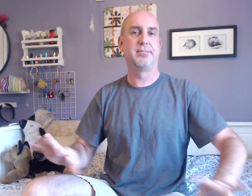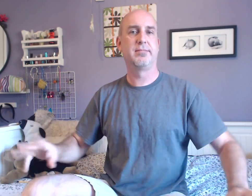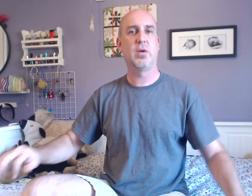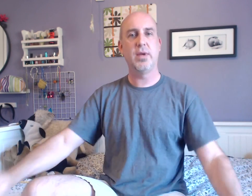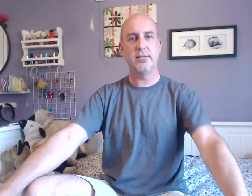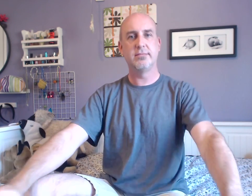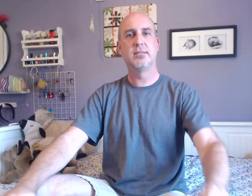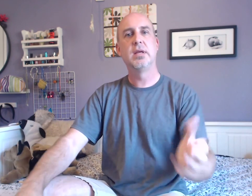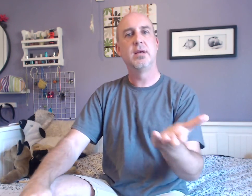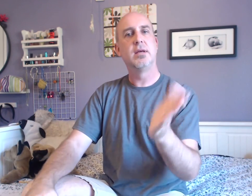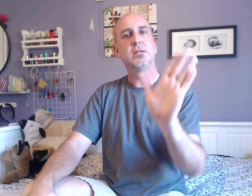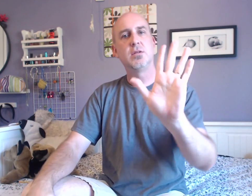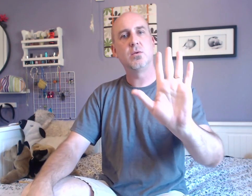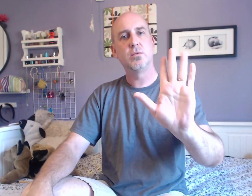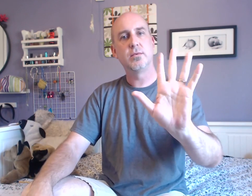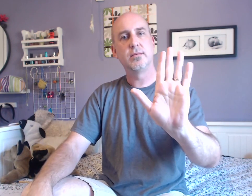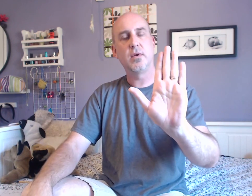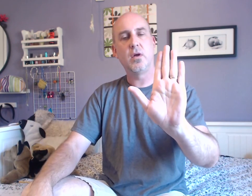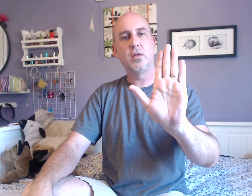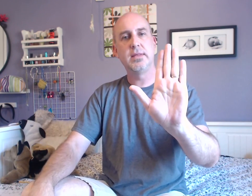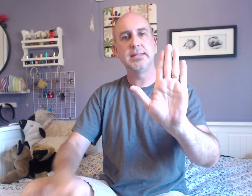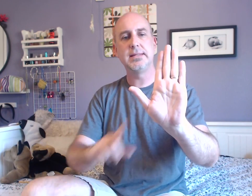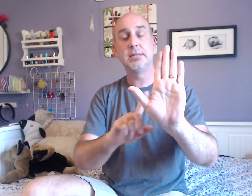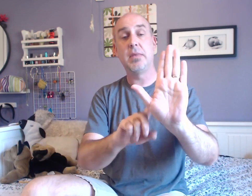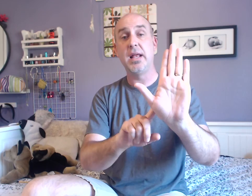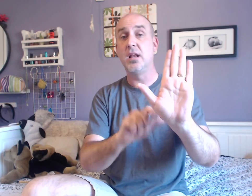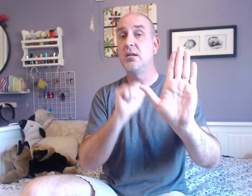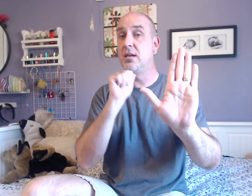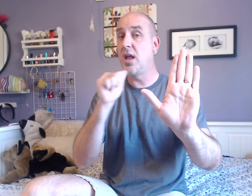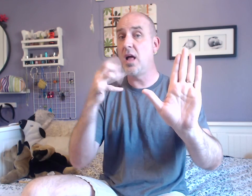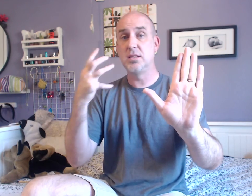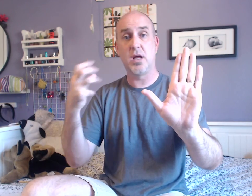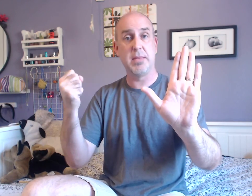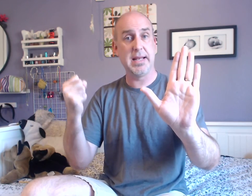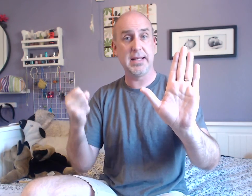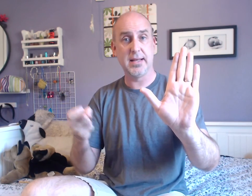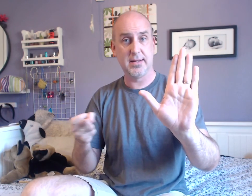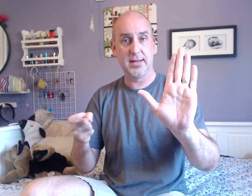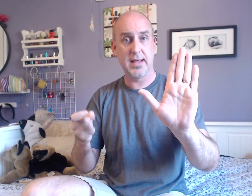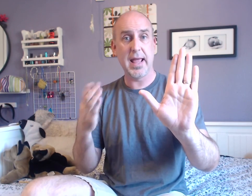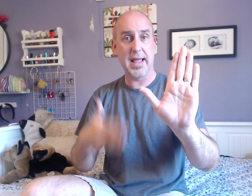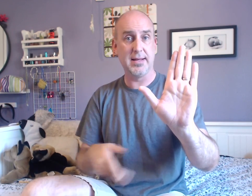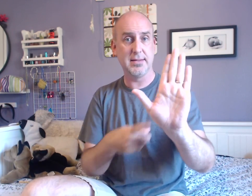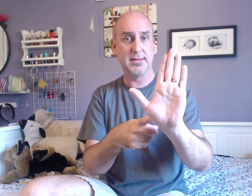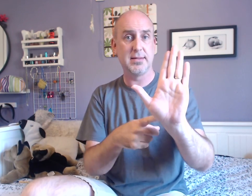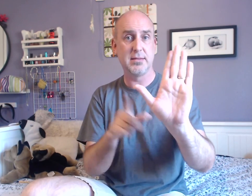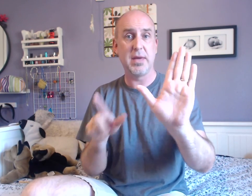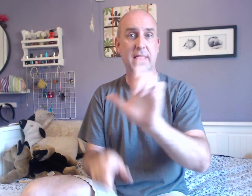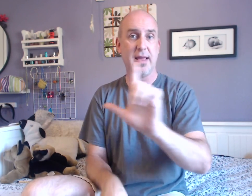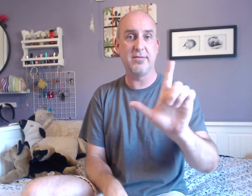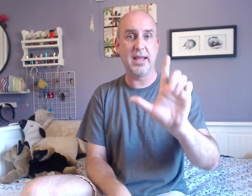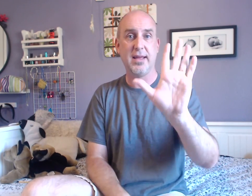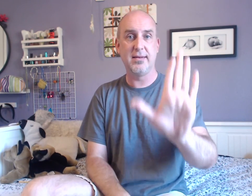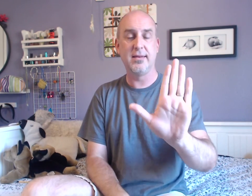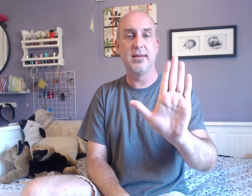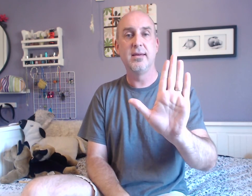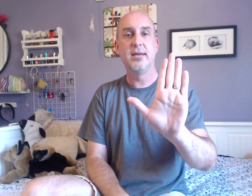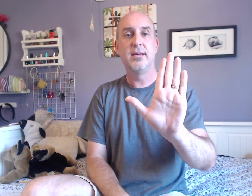All right? So this is my not dominant hand. This is my left hand.